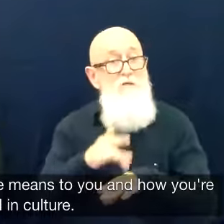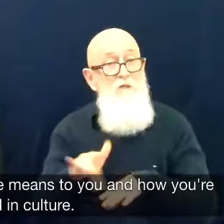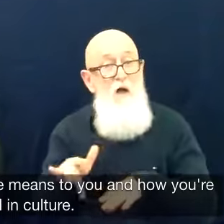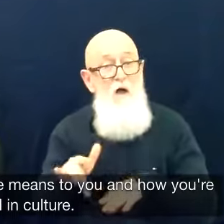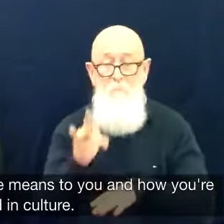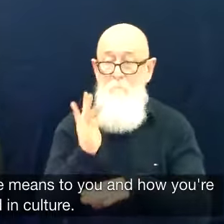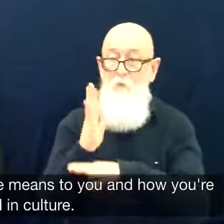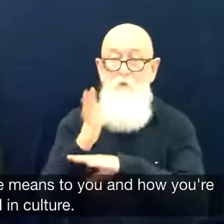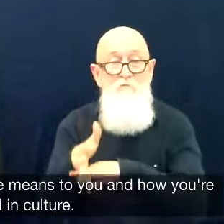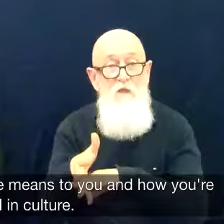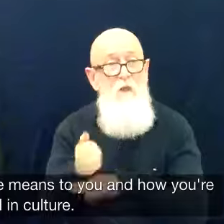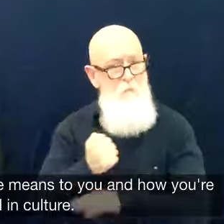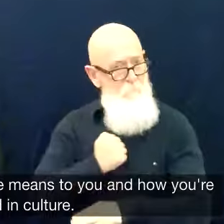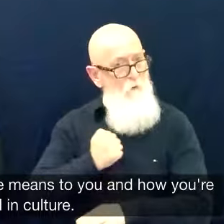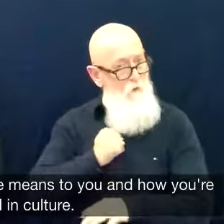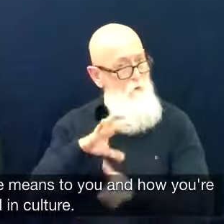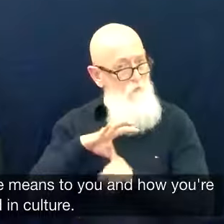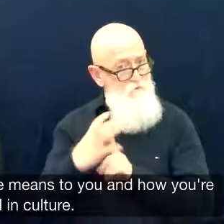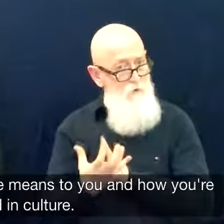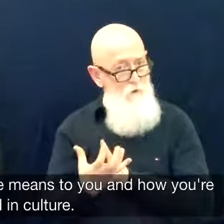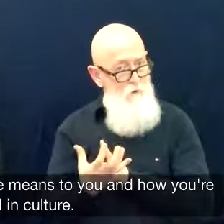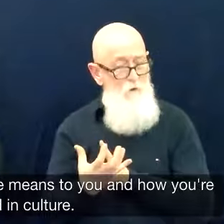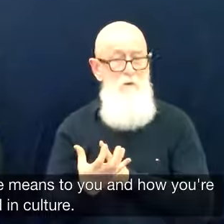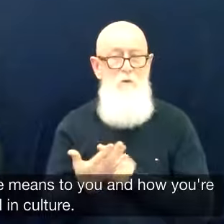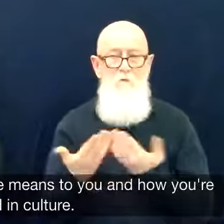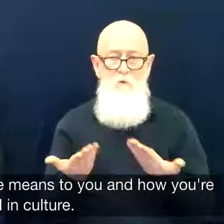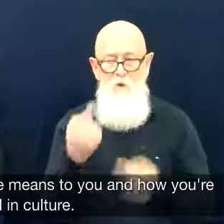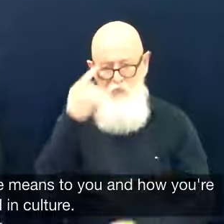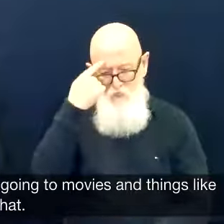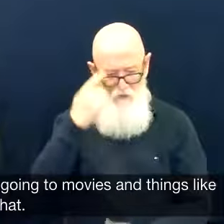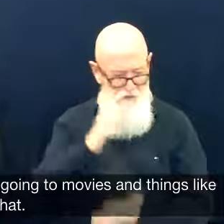like that. Just something to stop and think about. How do